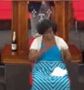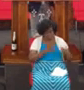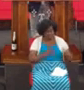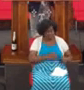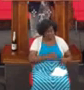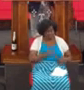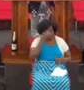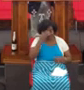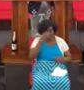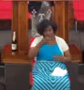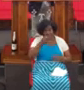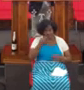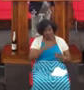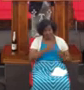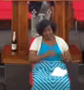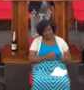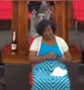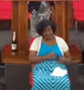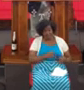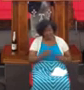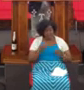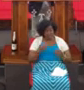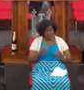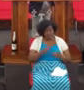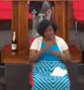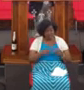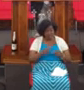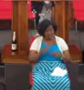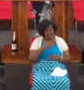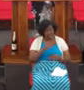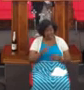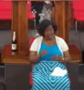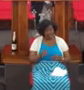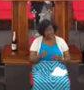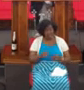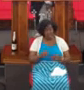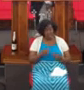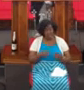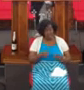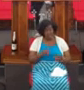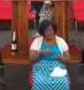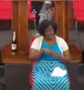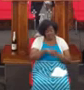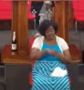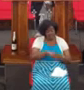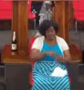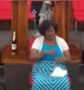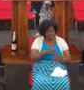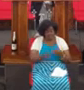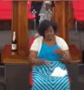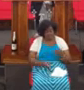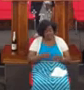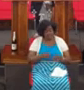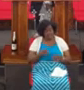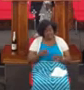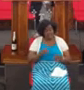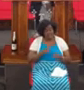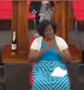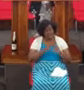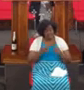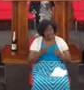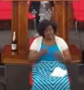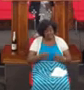God himself. Amen. Quickly used their animals falling into a ditch. And say how quickly they would jump